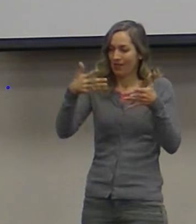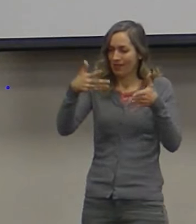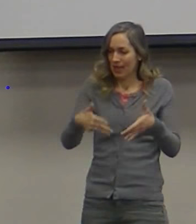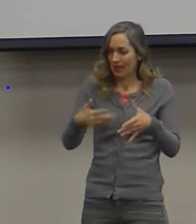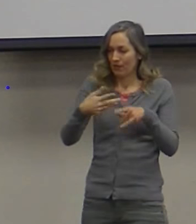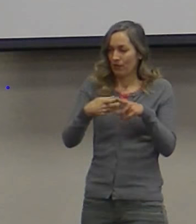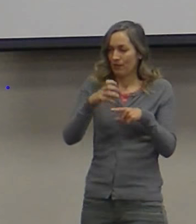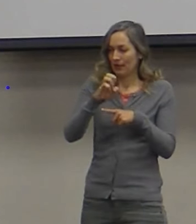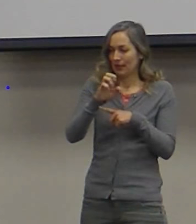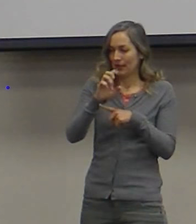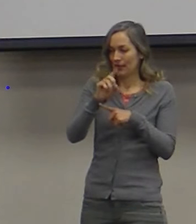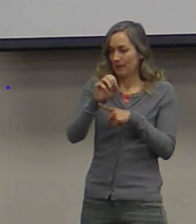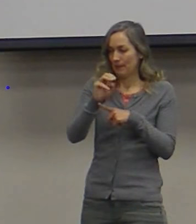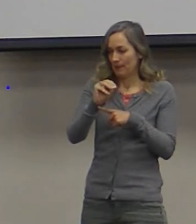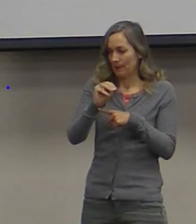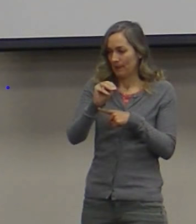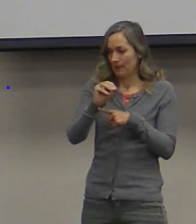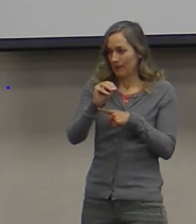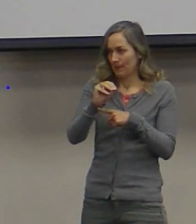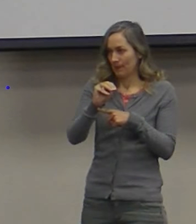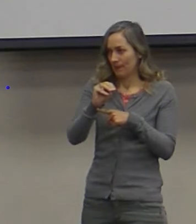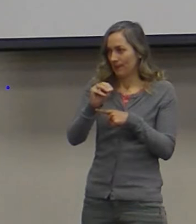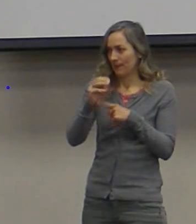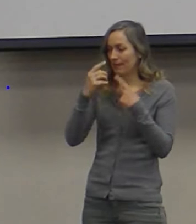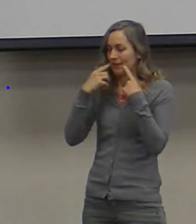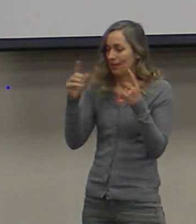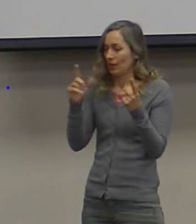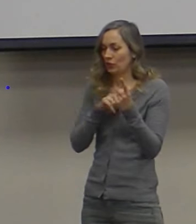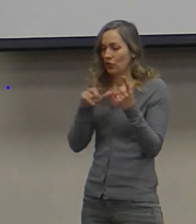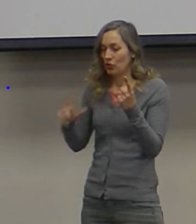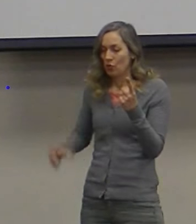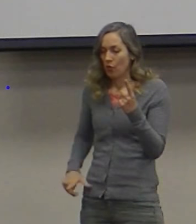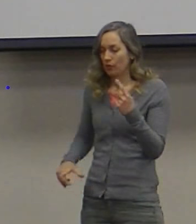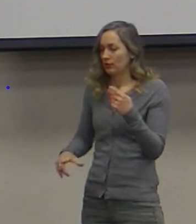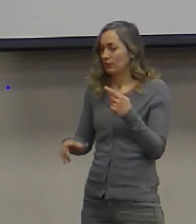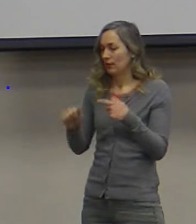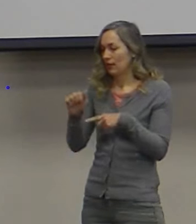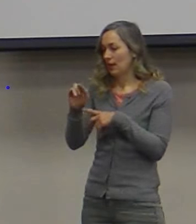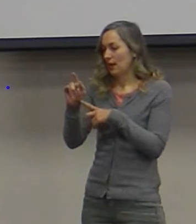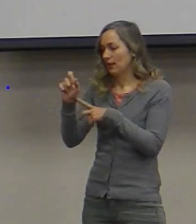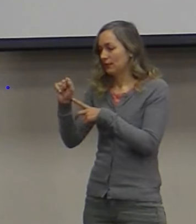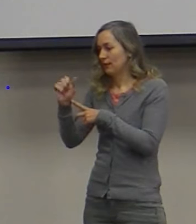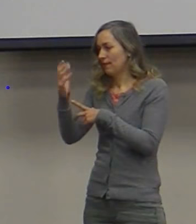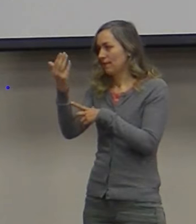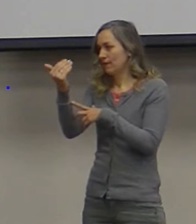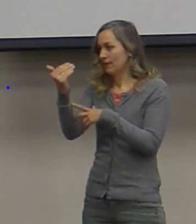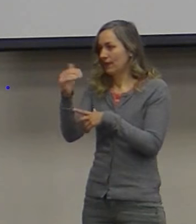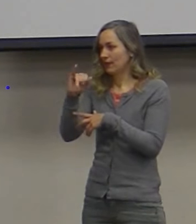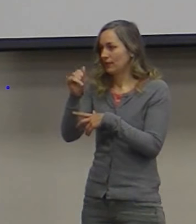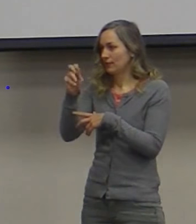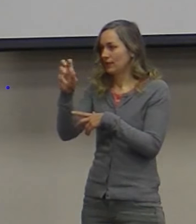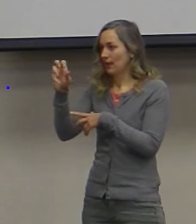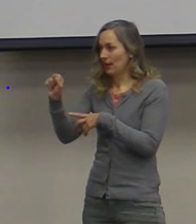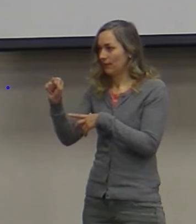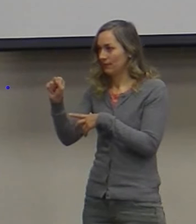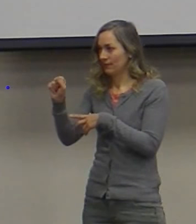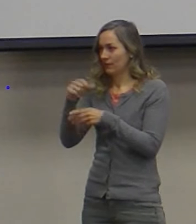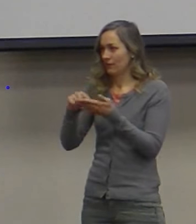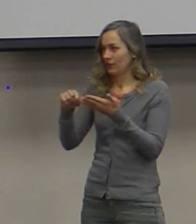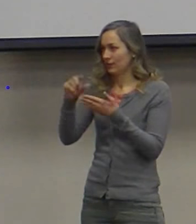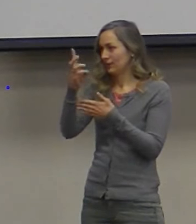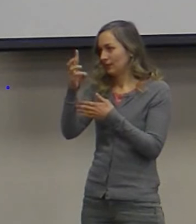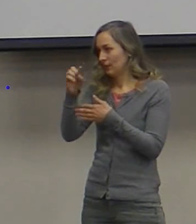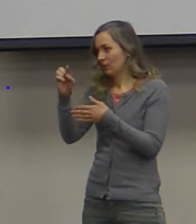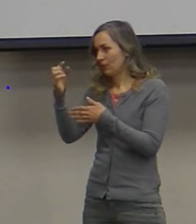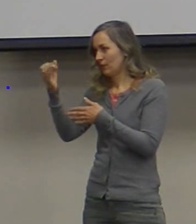name, declares the Lord who does this." In Acts chapter 15, James explains this in verse 16 through 19. And